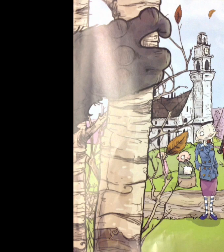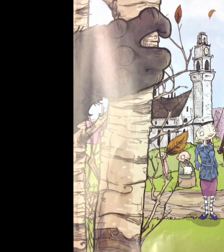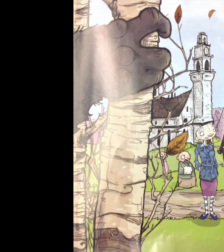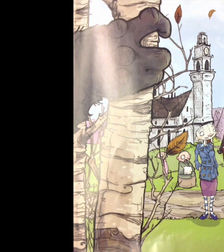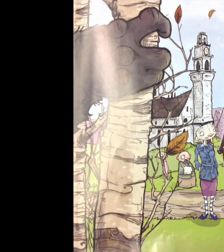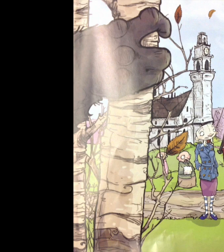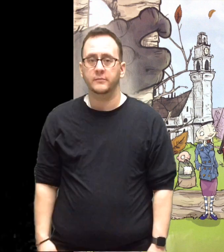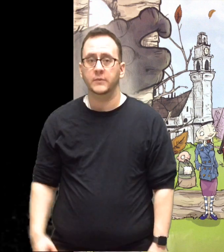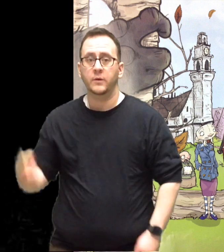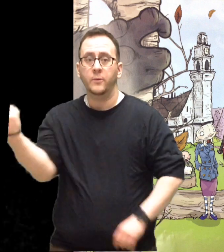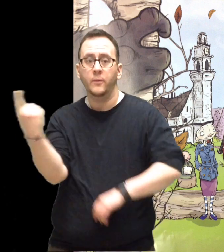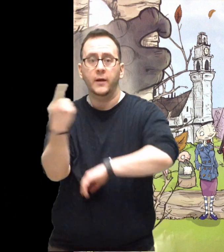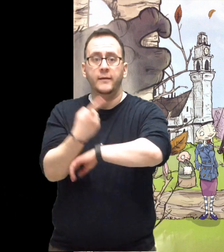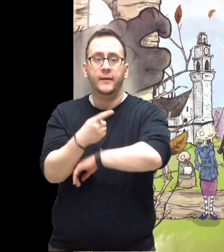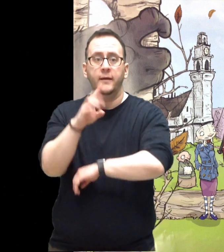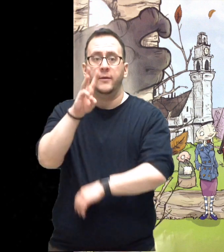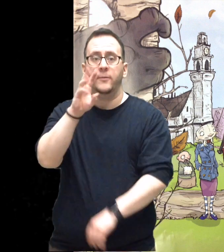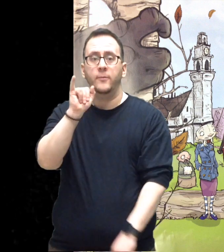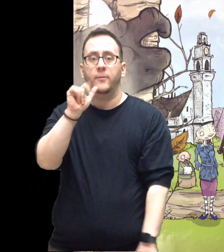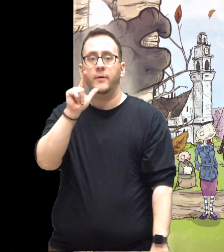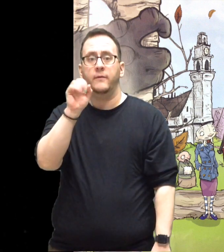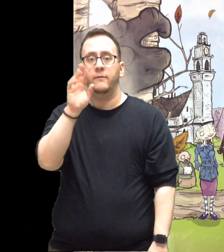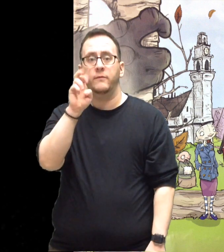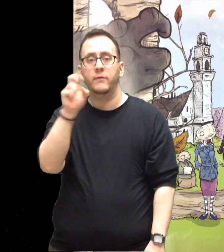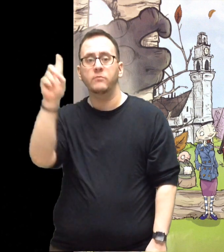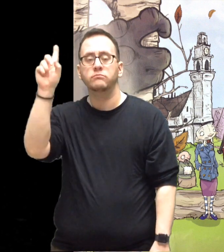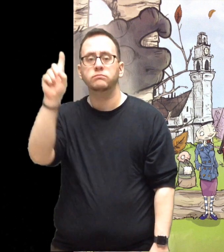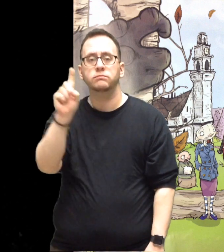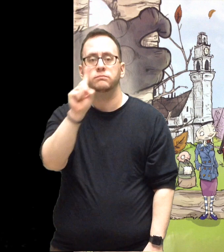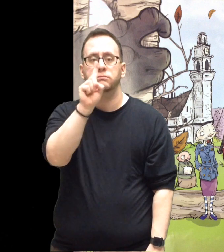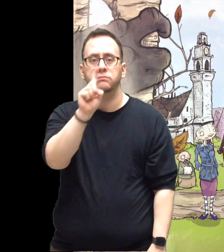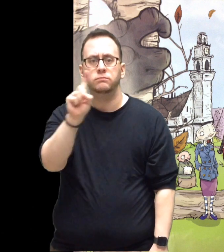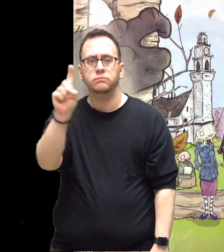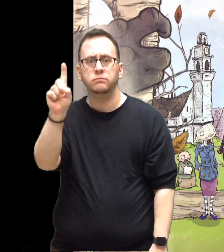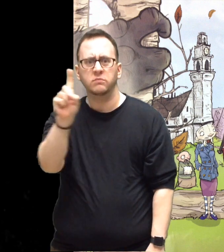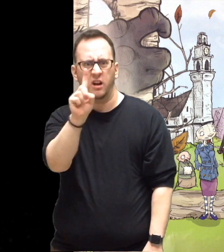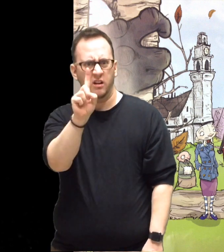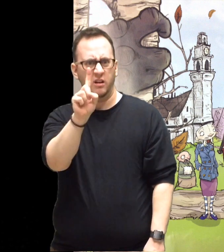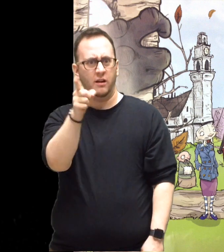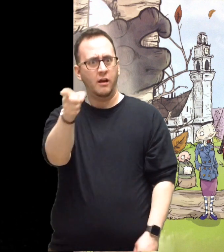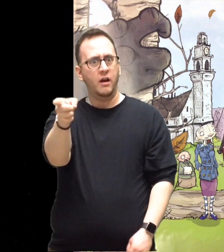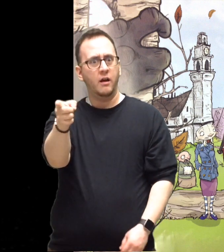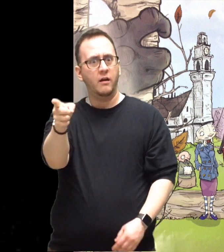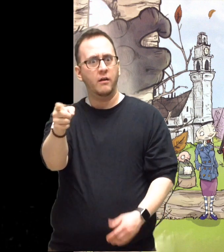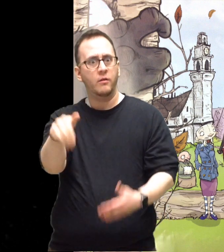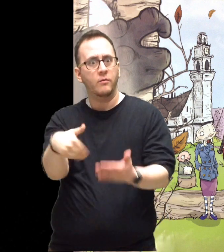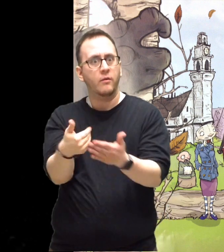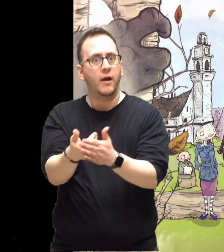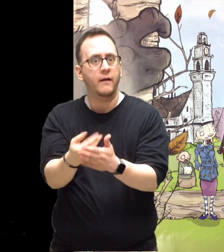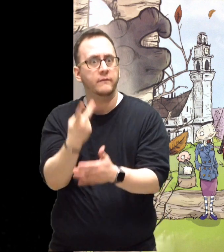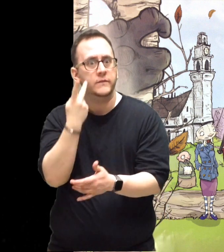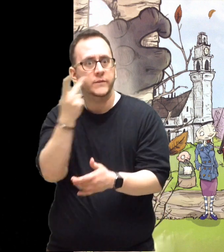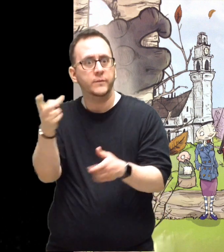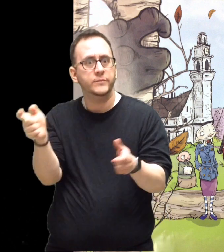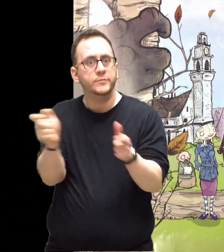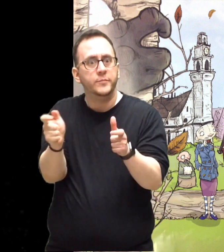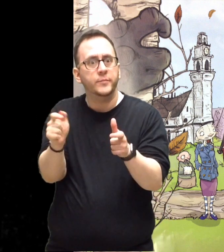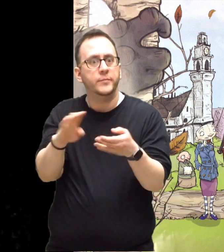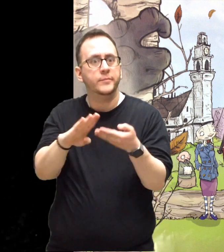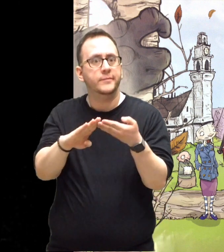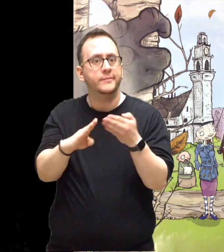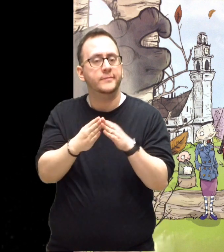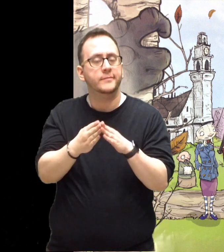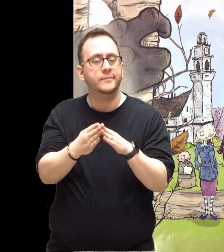left side of the page. One day, Wilfred came across a little town with little people in it. These little people were